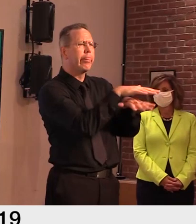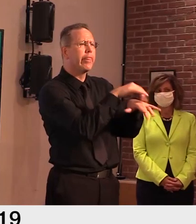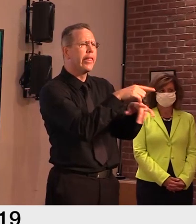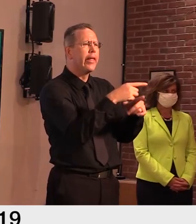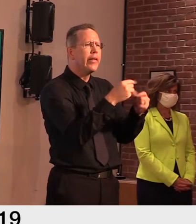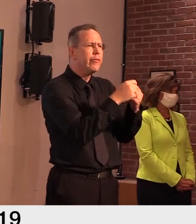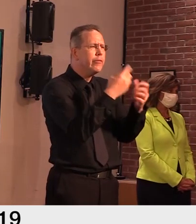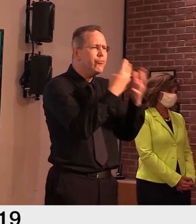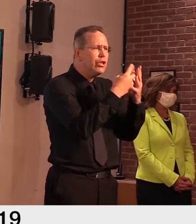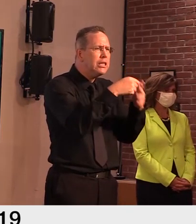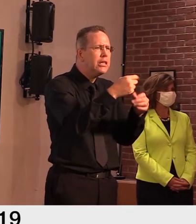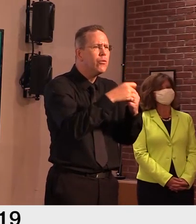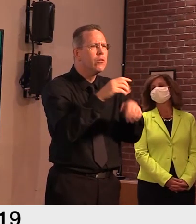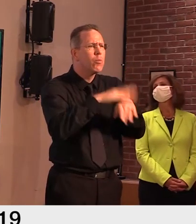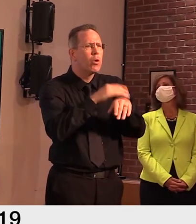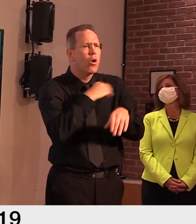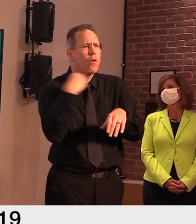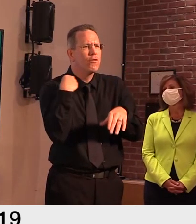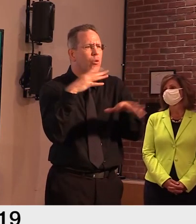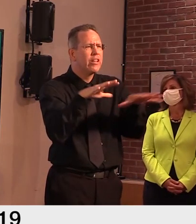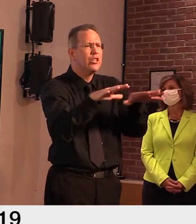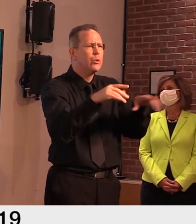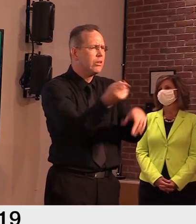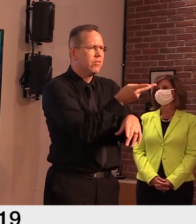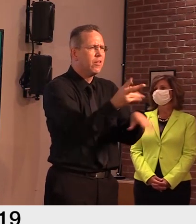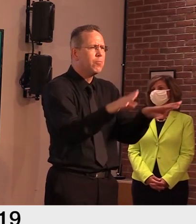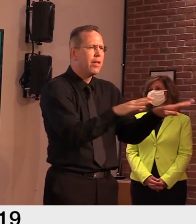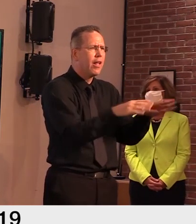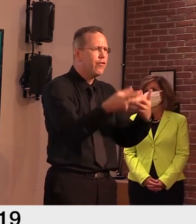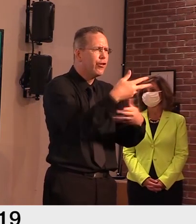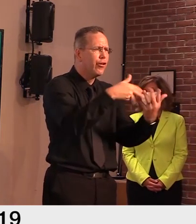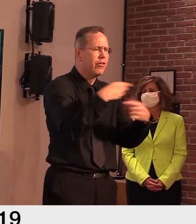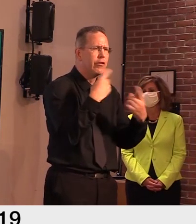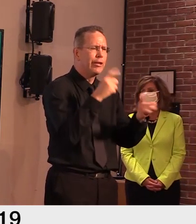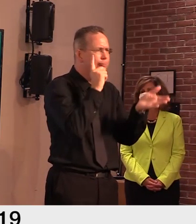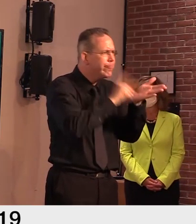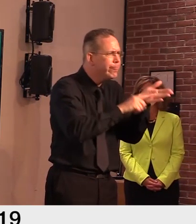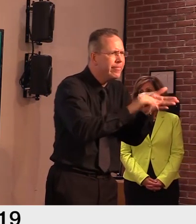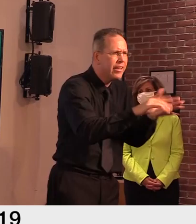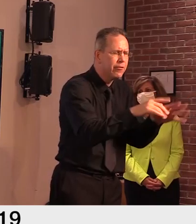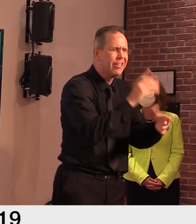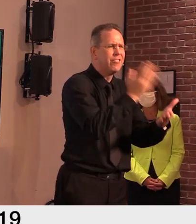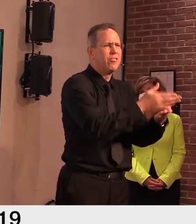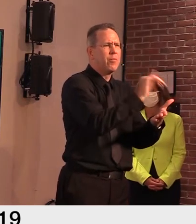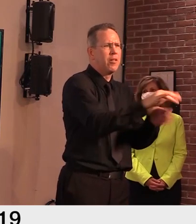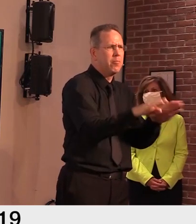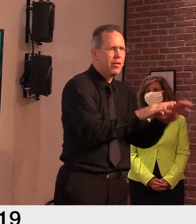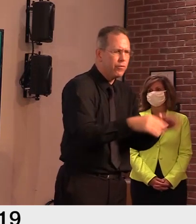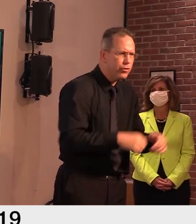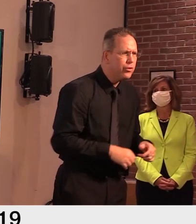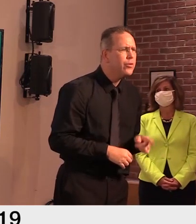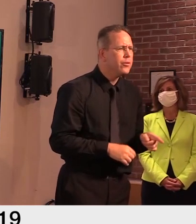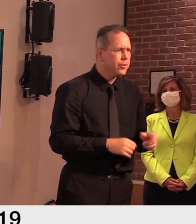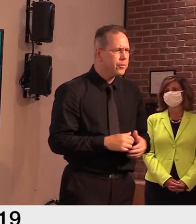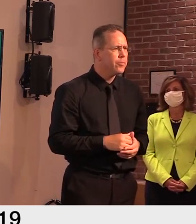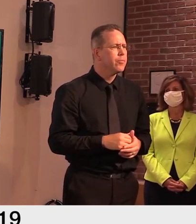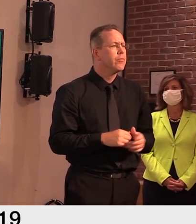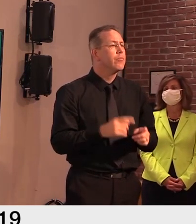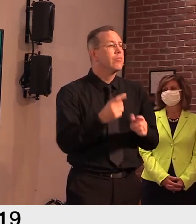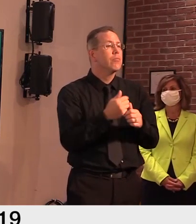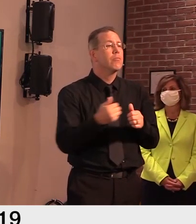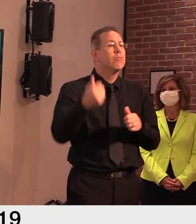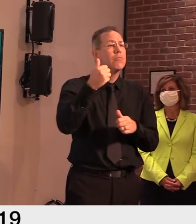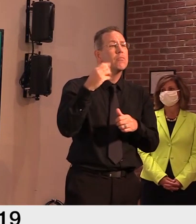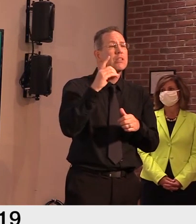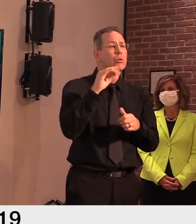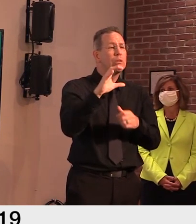moved it on to law enforcement as quickly as possible. But we can't stop here. We need to change culture. And